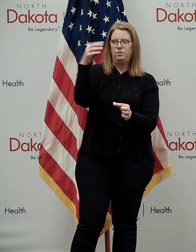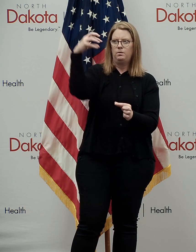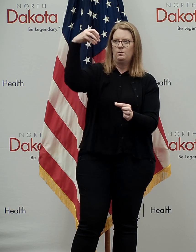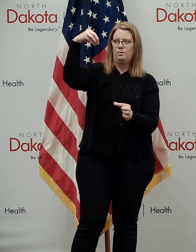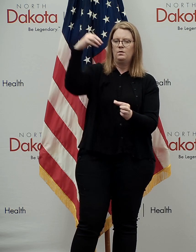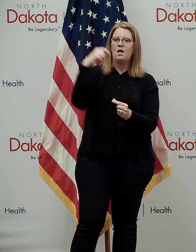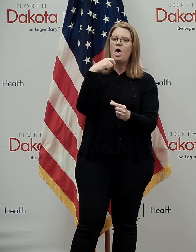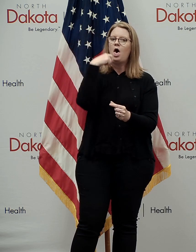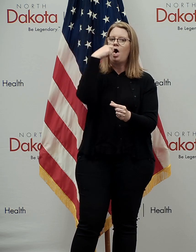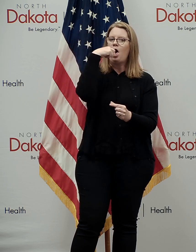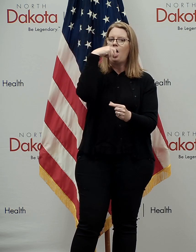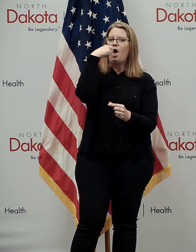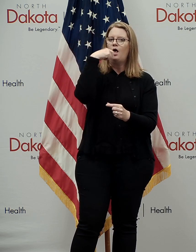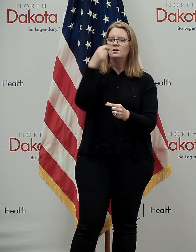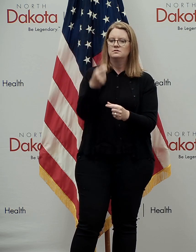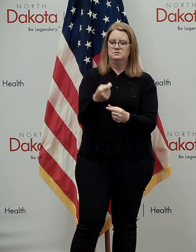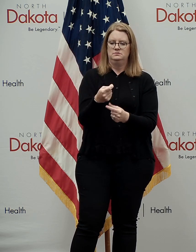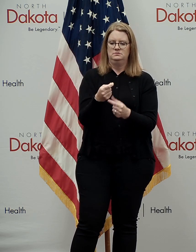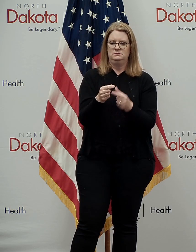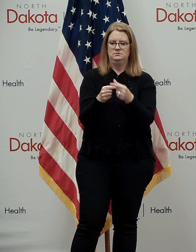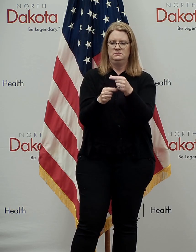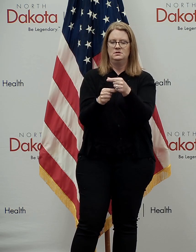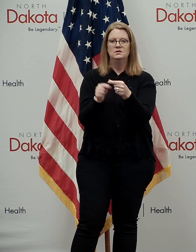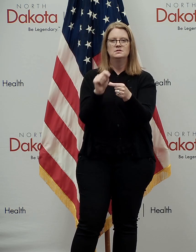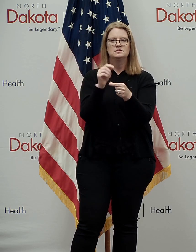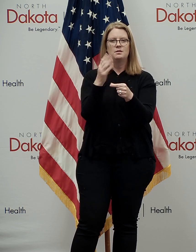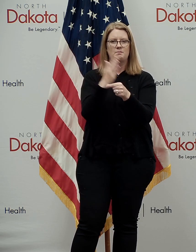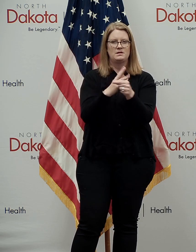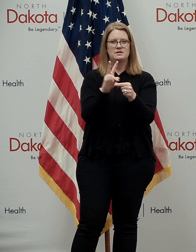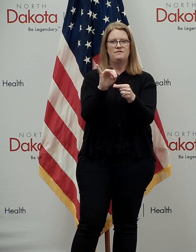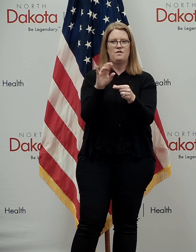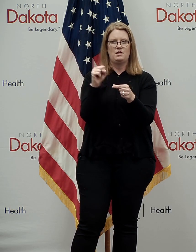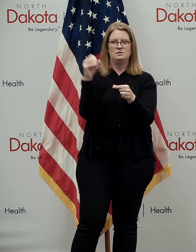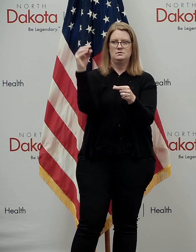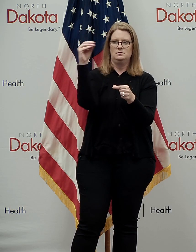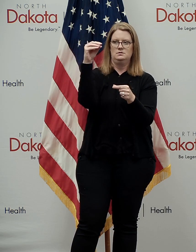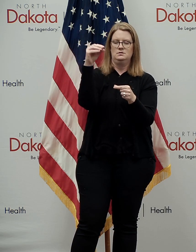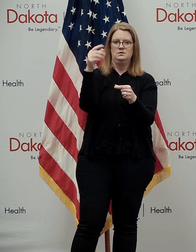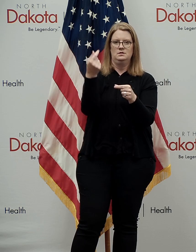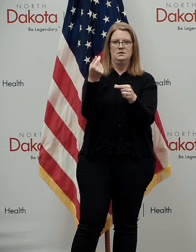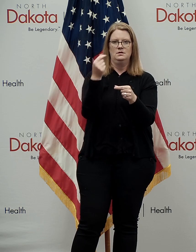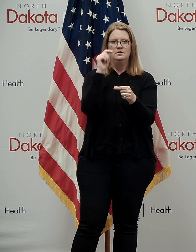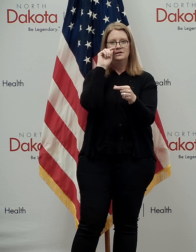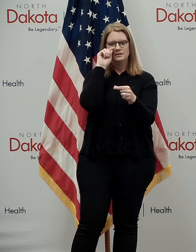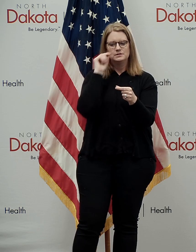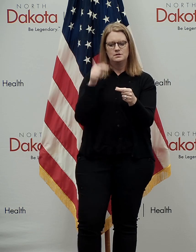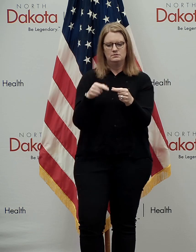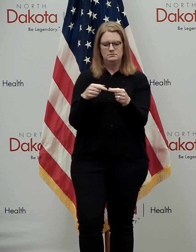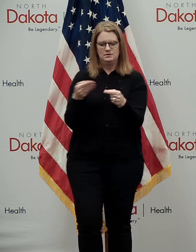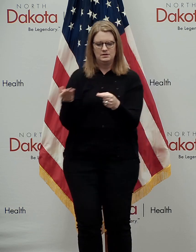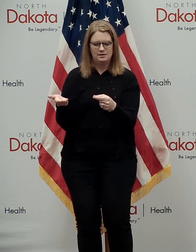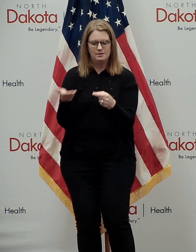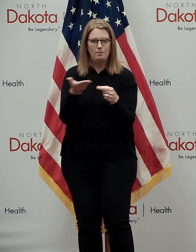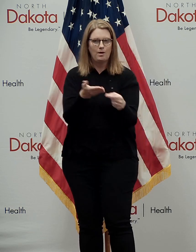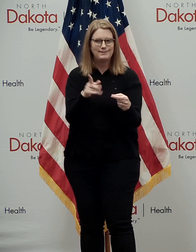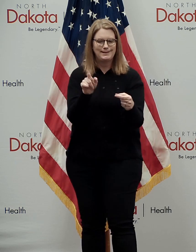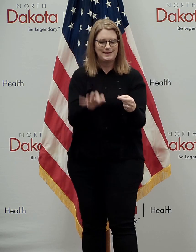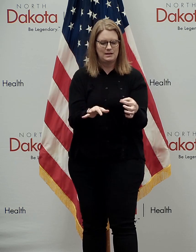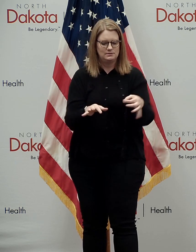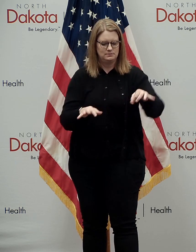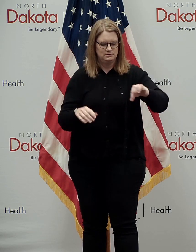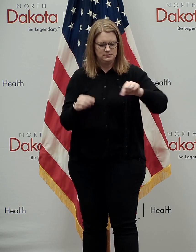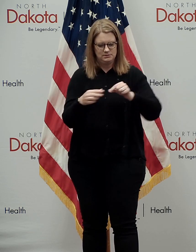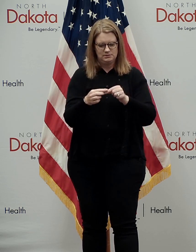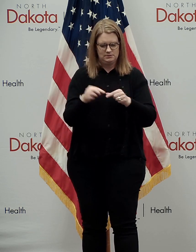onto saliva and particles of the virus itself, and then that virus is taken to the actual test where it